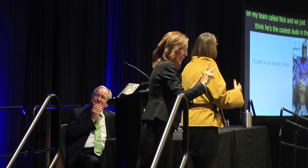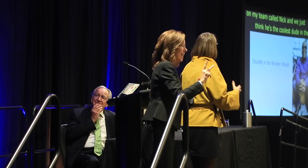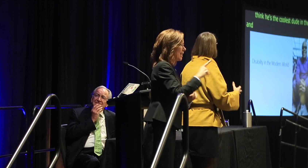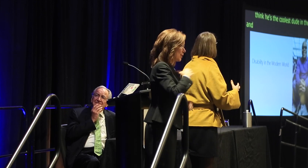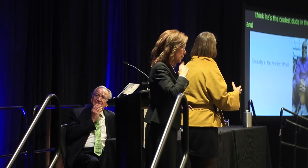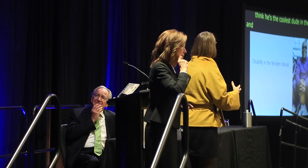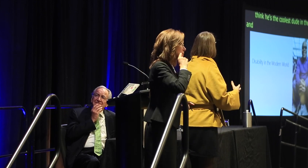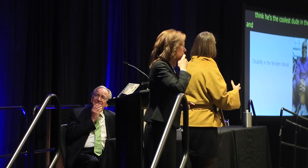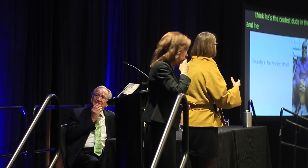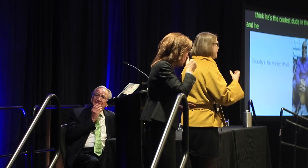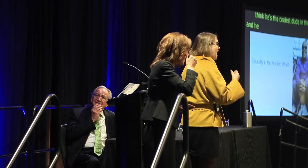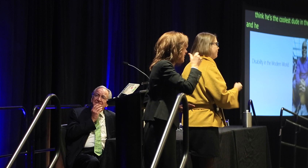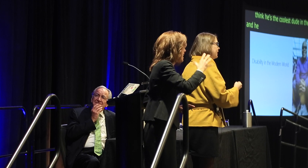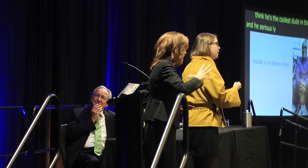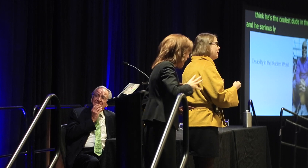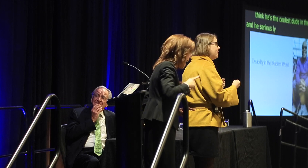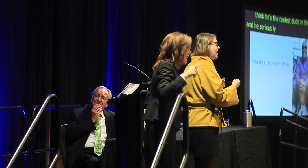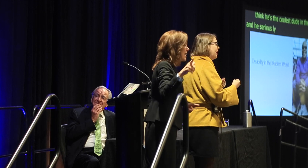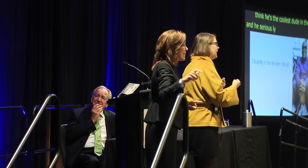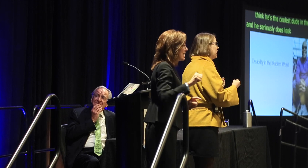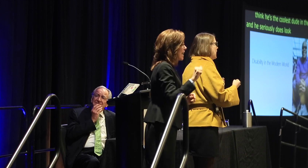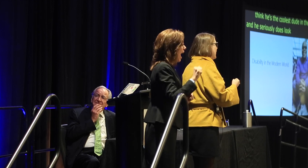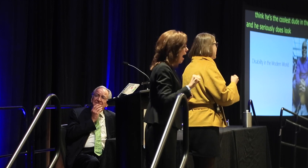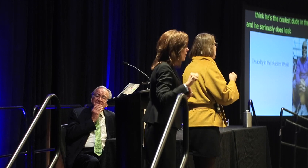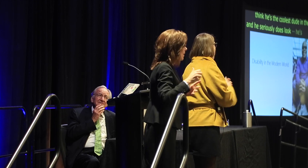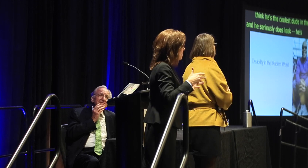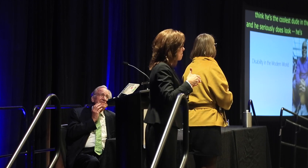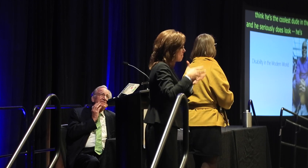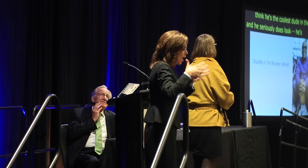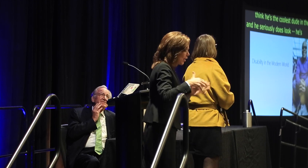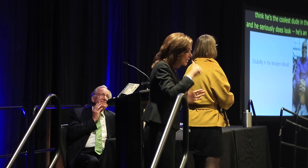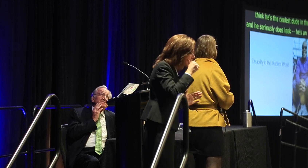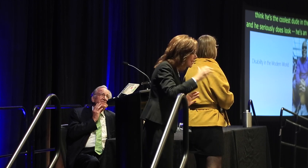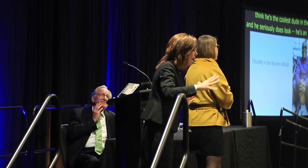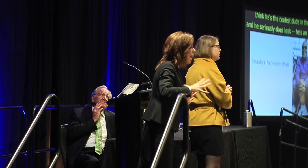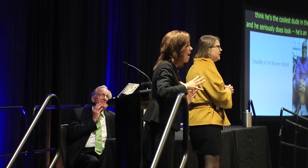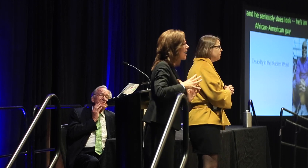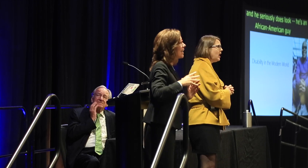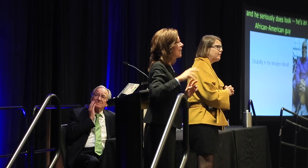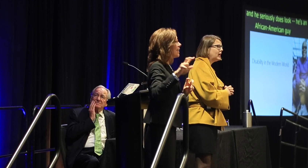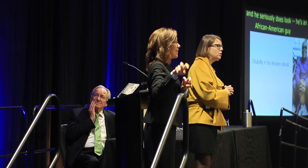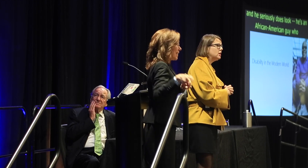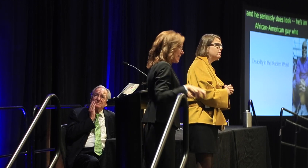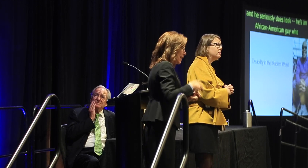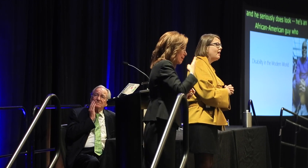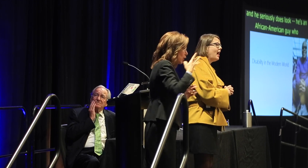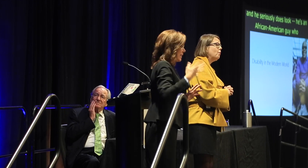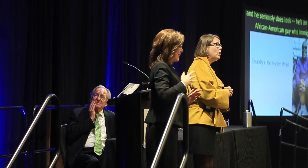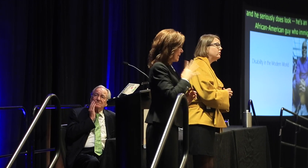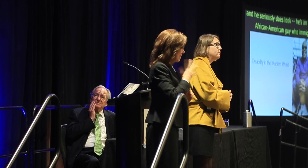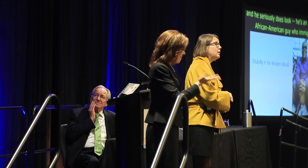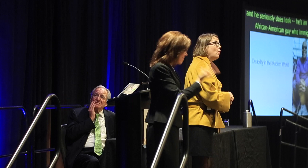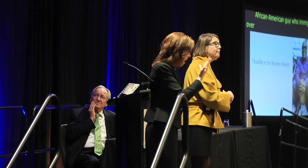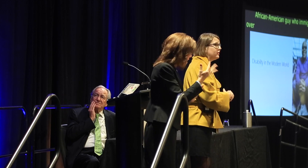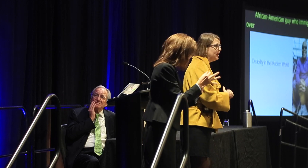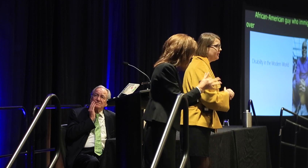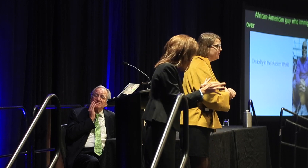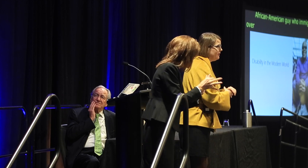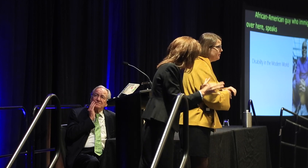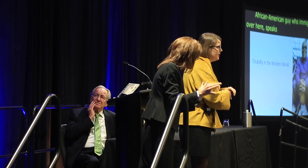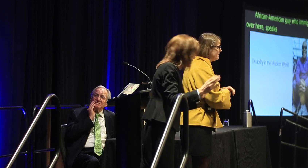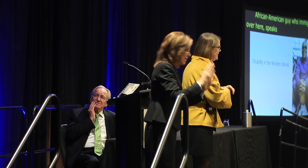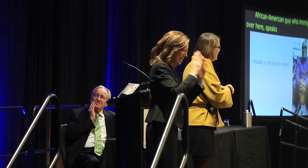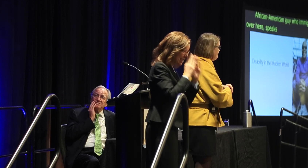He seriously does look, he's an African-American guy who emigrated over here, speaks 5 languages, and works on my